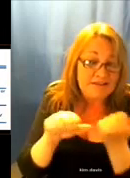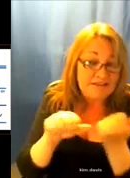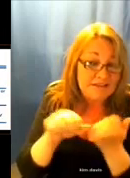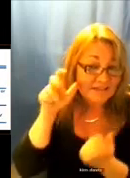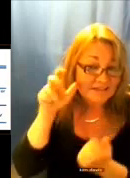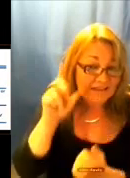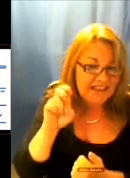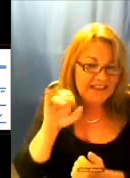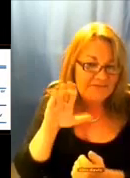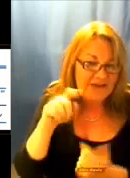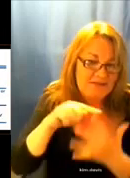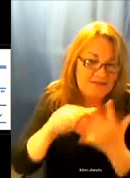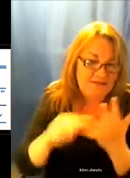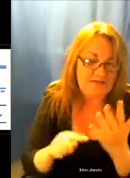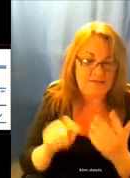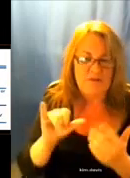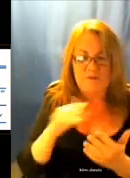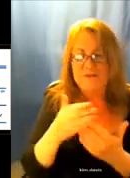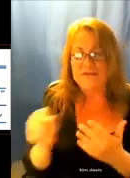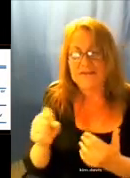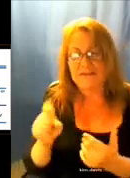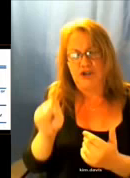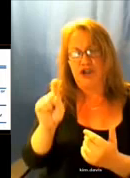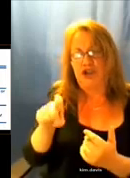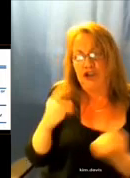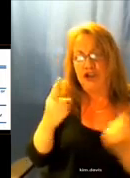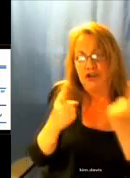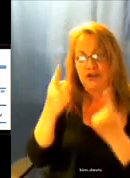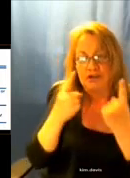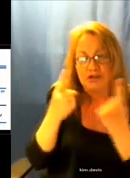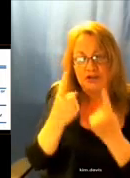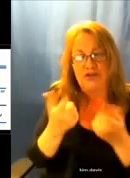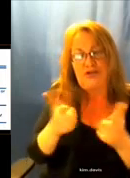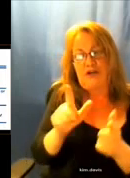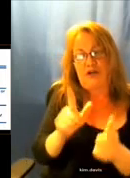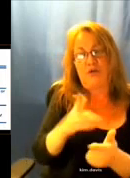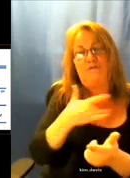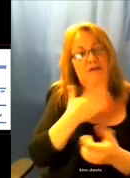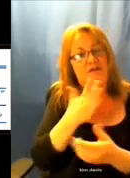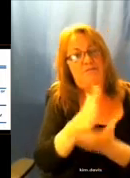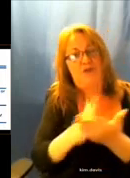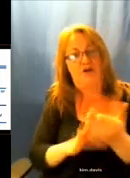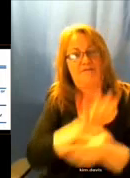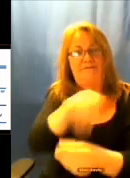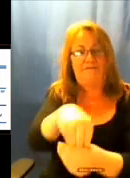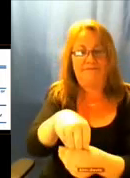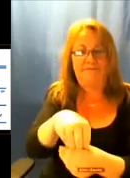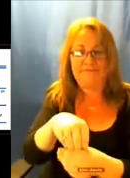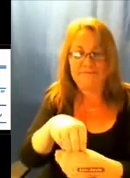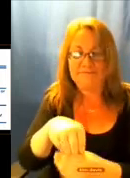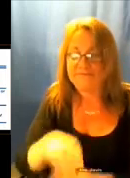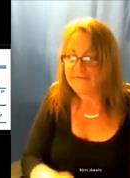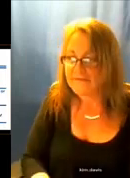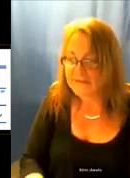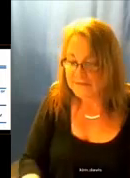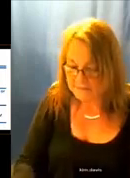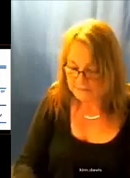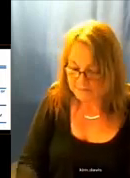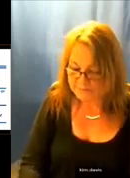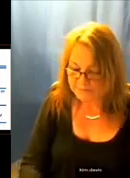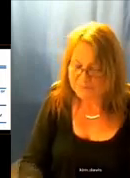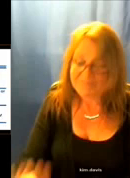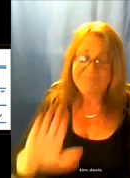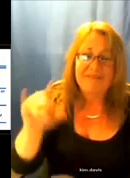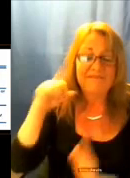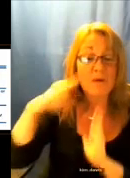or other assisted listening devices. Those should be considered as part